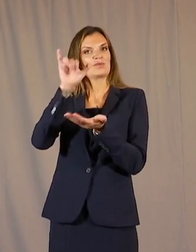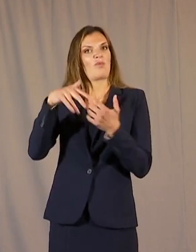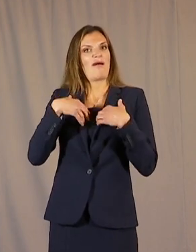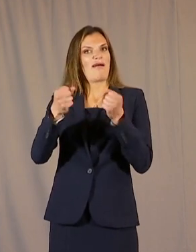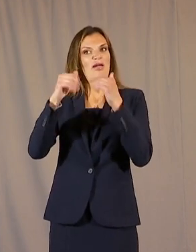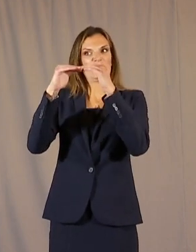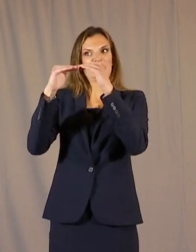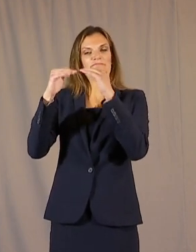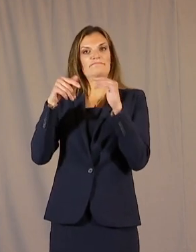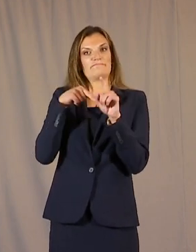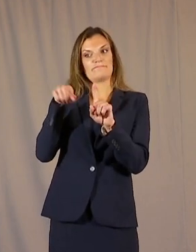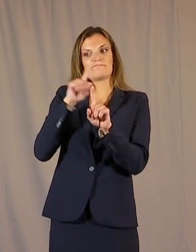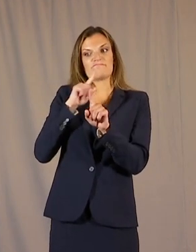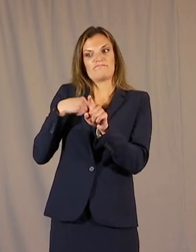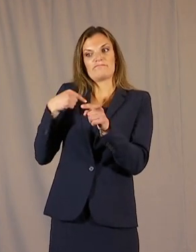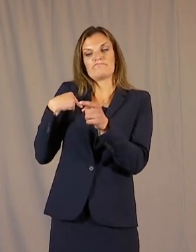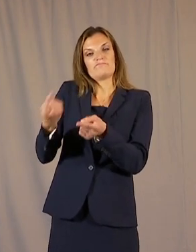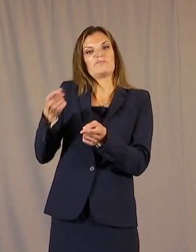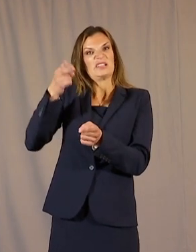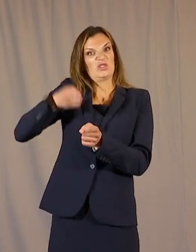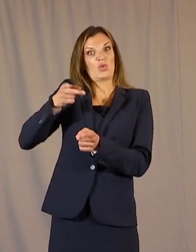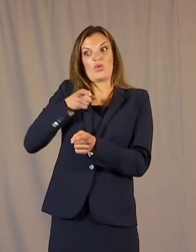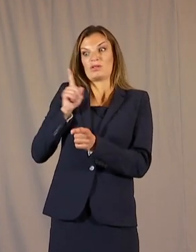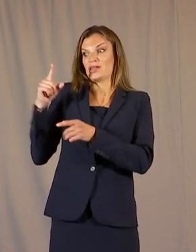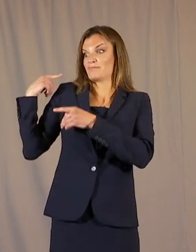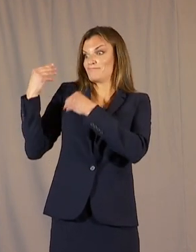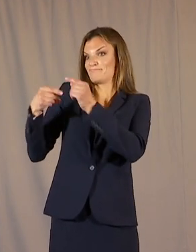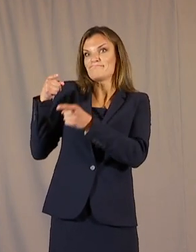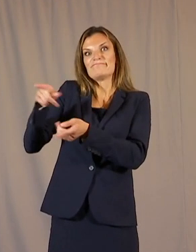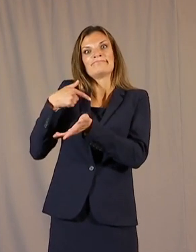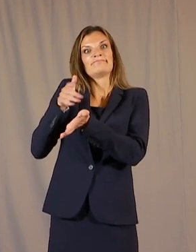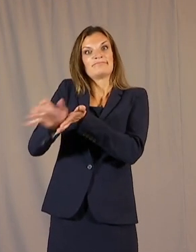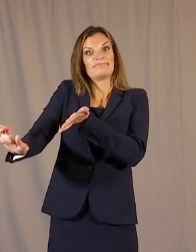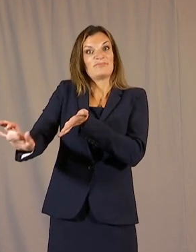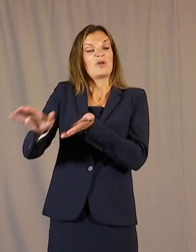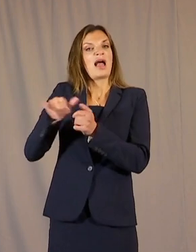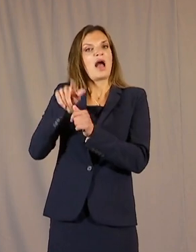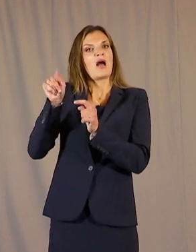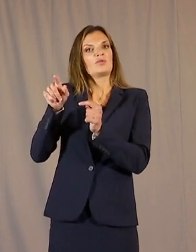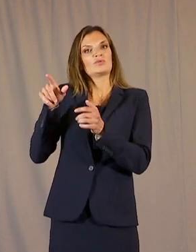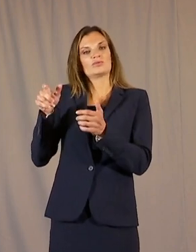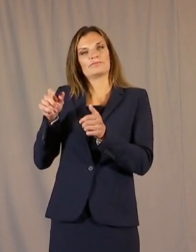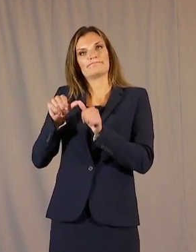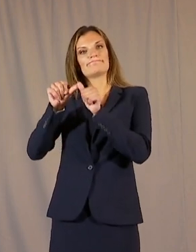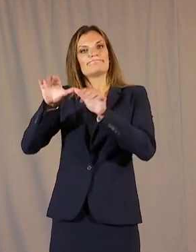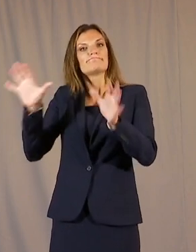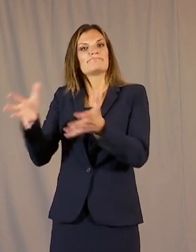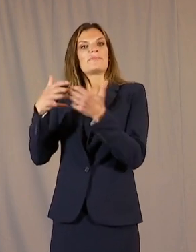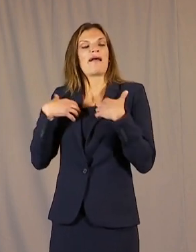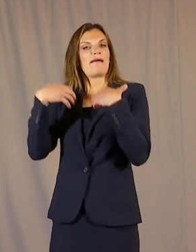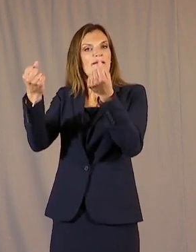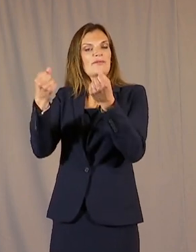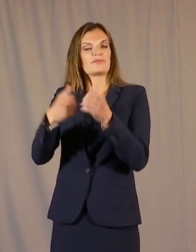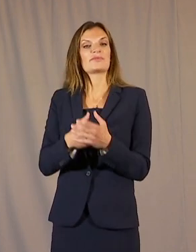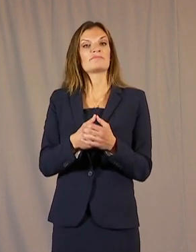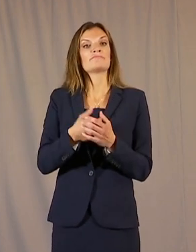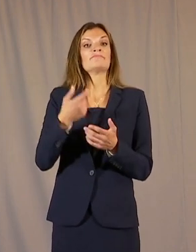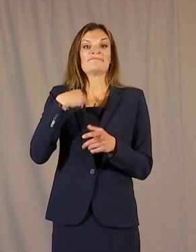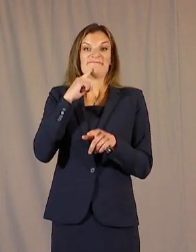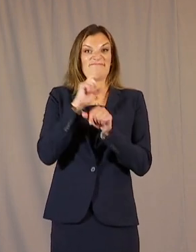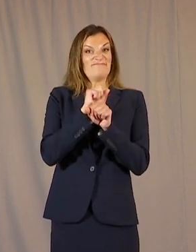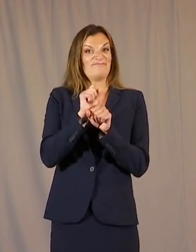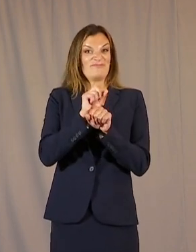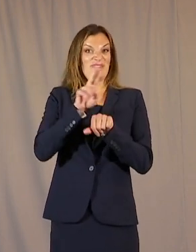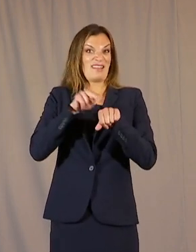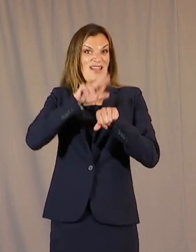in marginalized communities. Efforts from the Michigan Racial Disparities Task Force were recognized at a national level